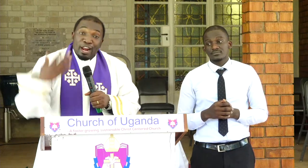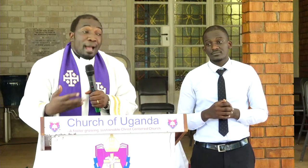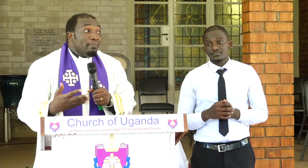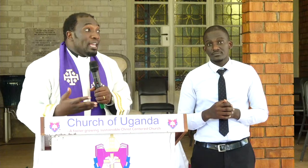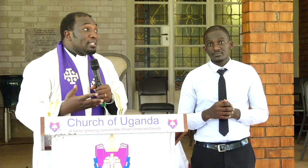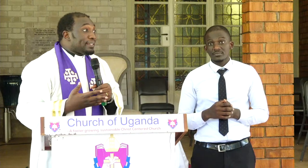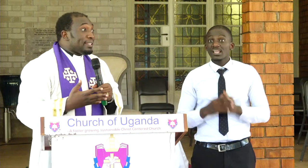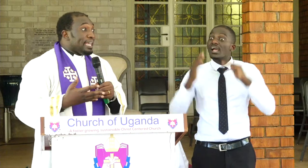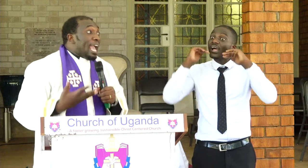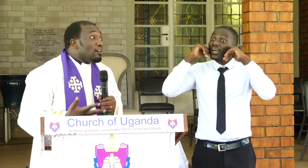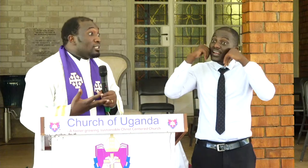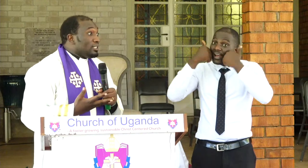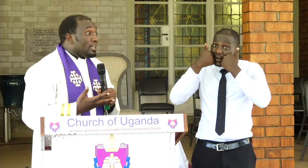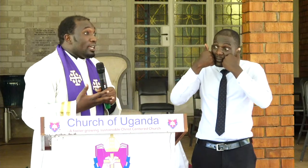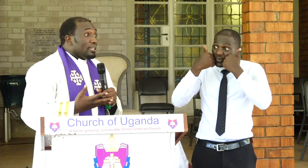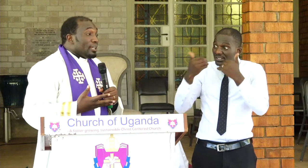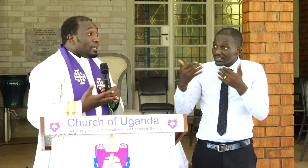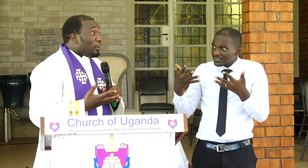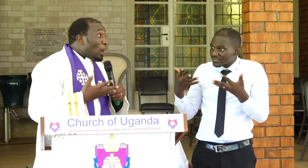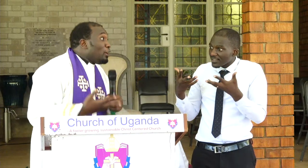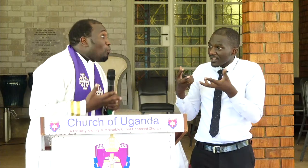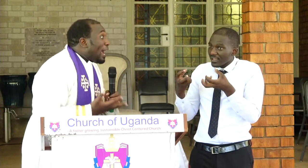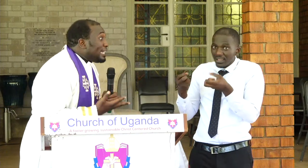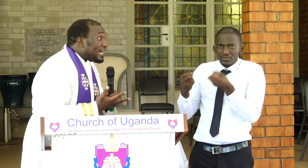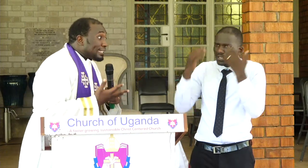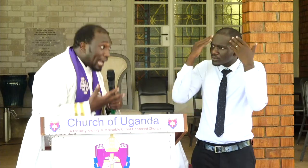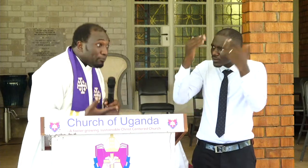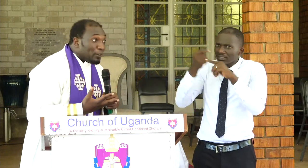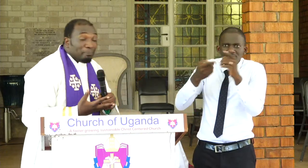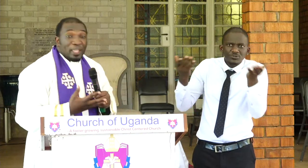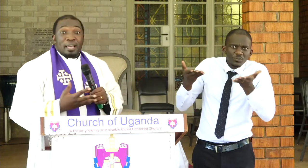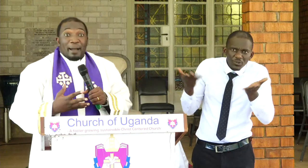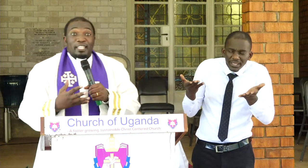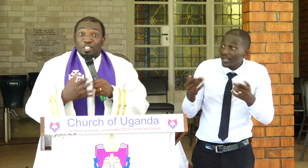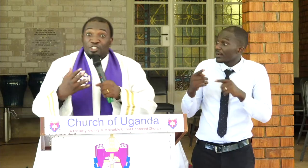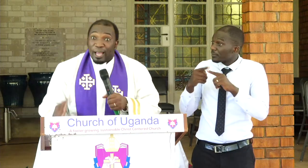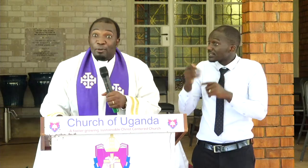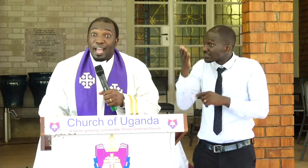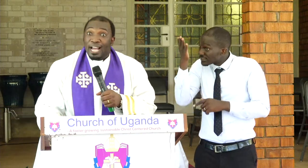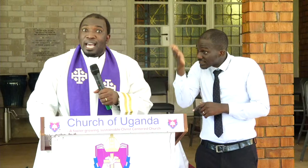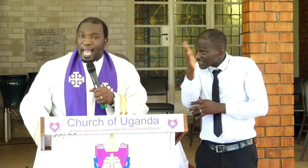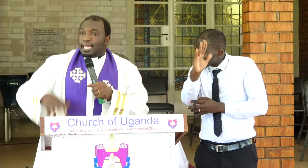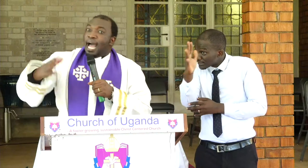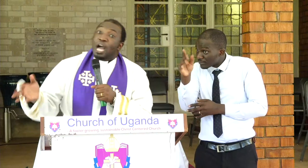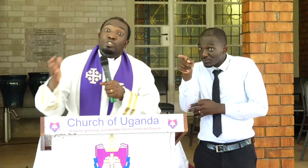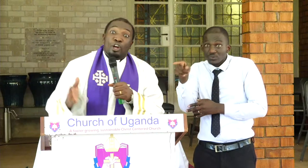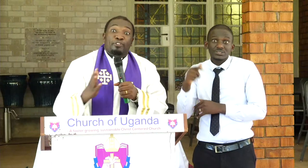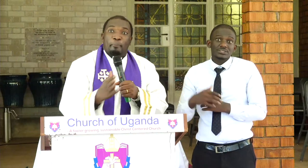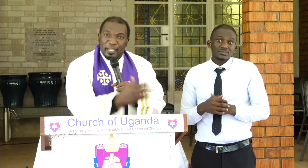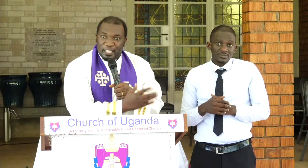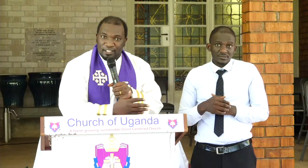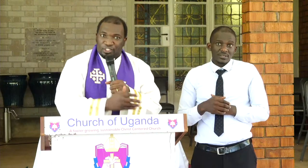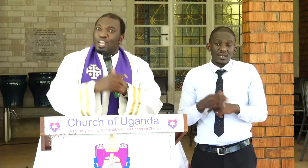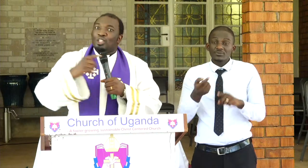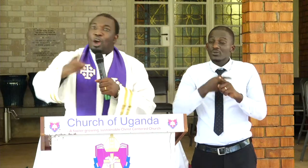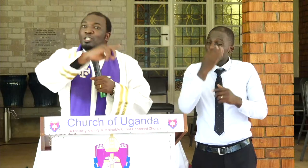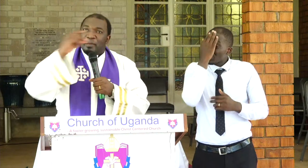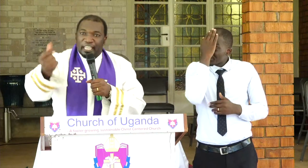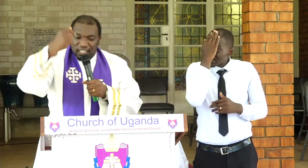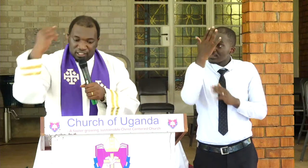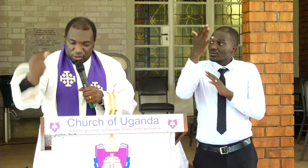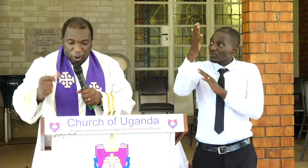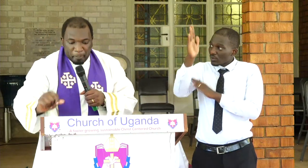A ram is held. They don't know where it has come from, but it is somewhere. And out of obedience,